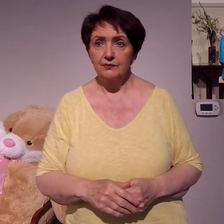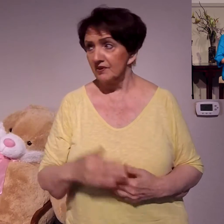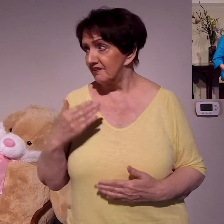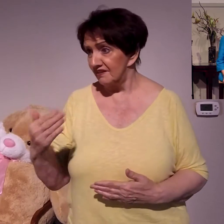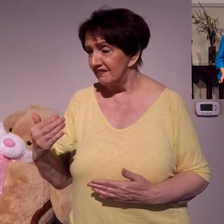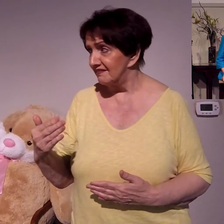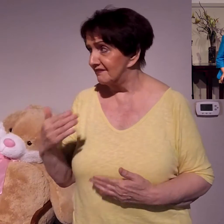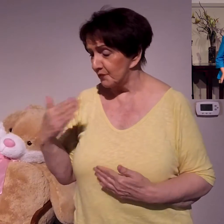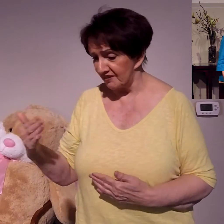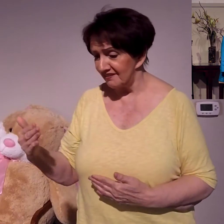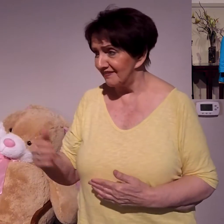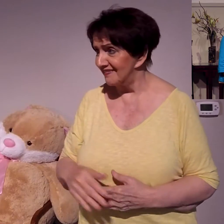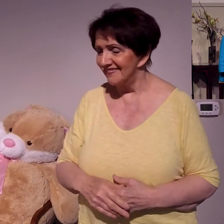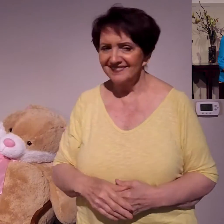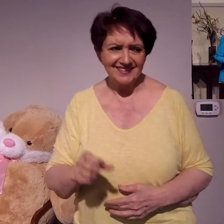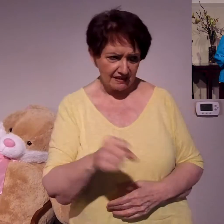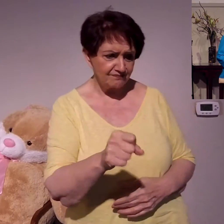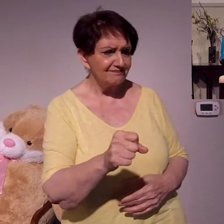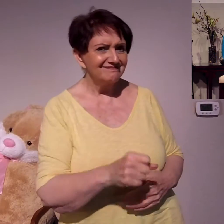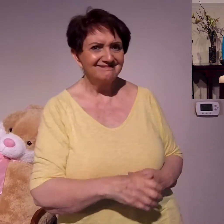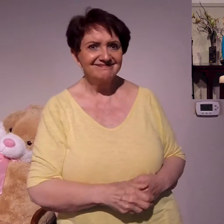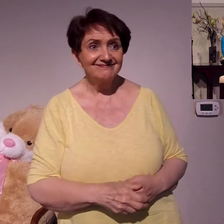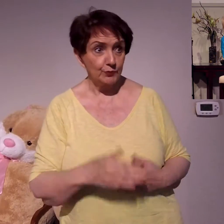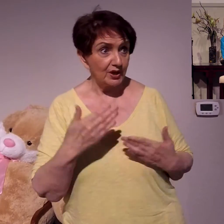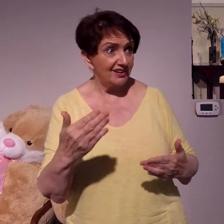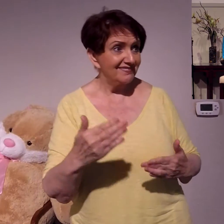Yeah. Yeah, okay, good. Wait a minute. Are we good?